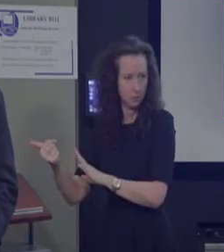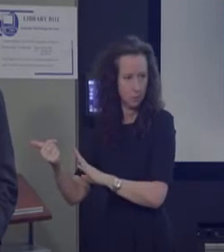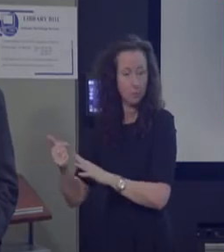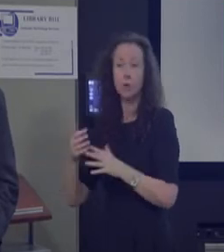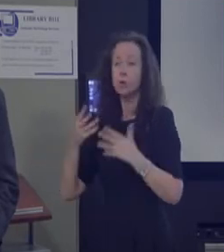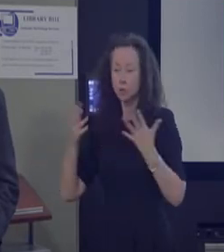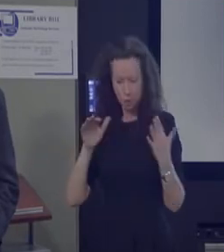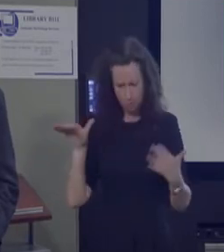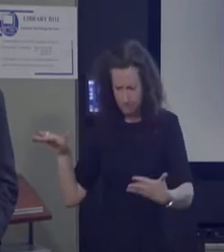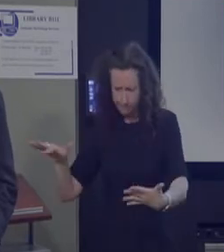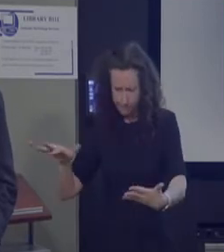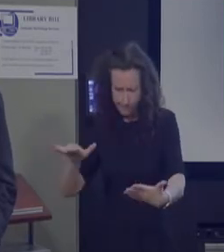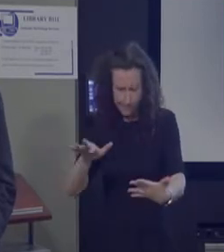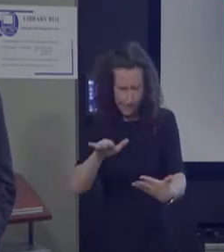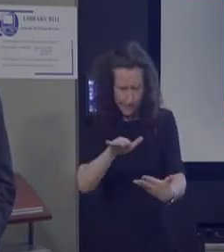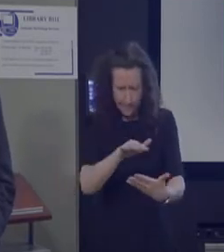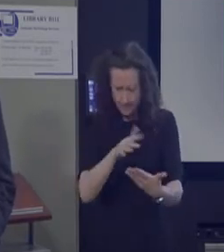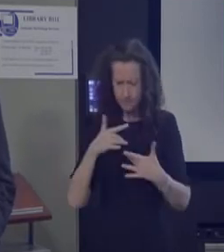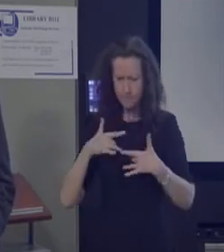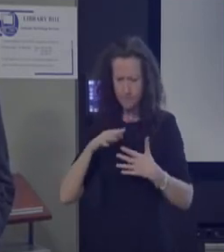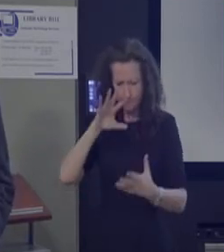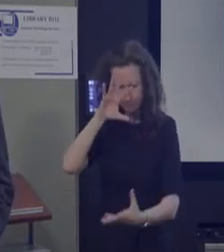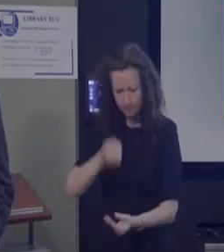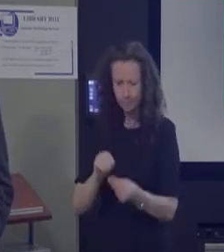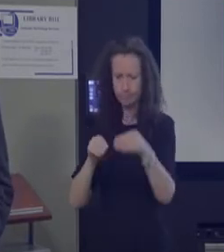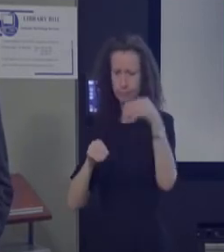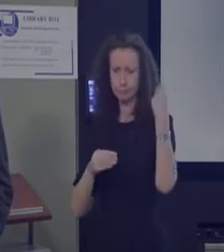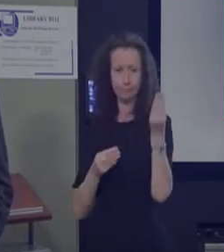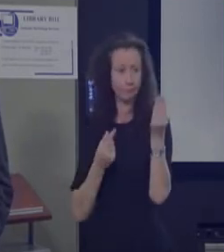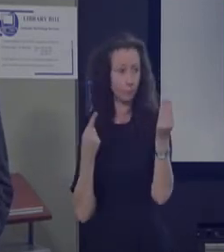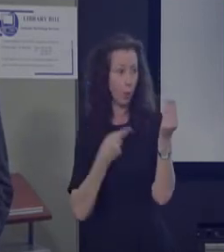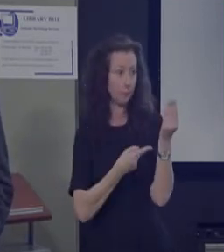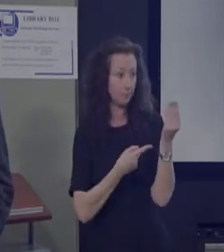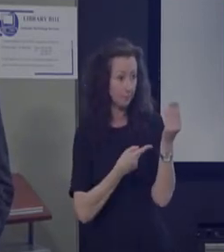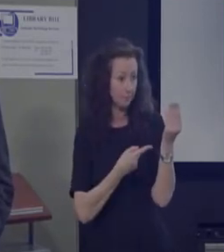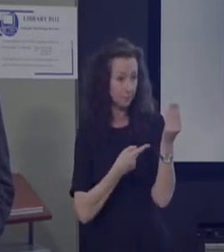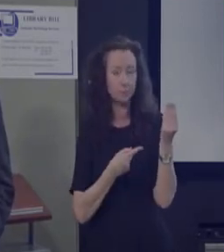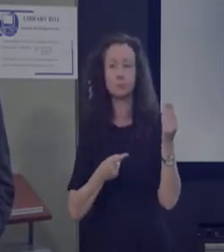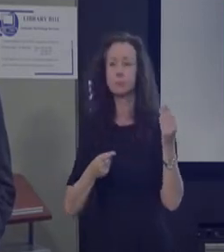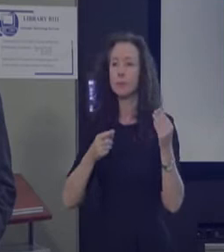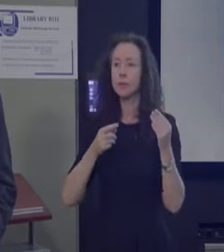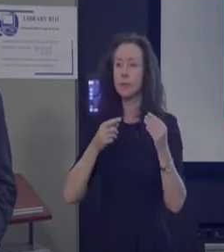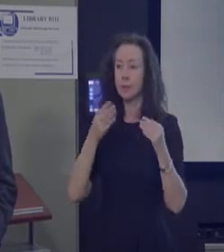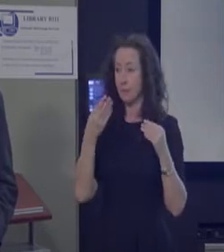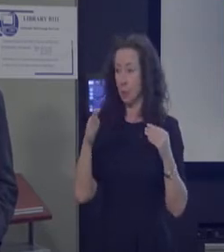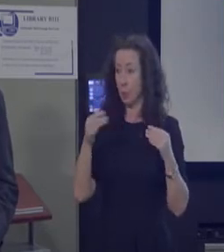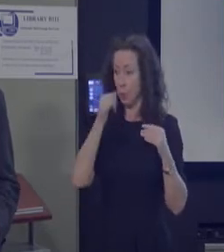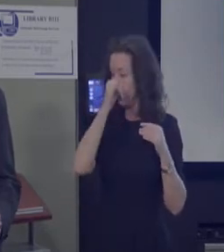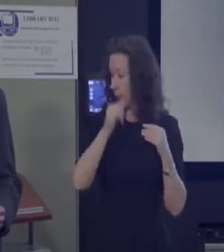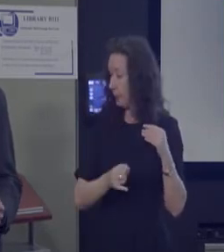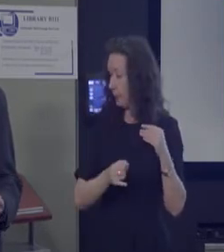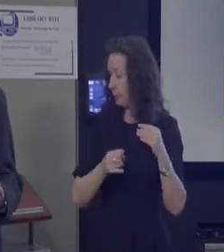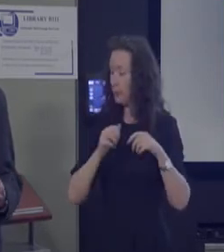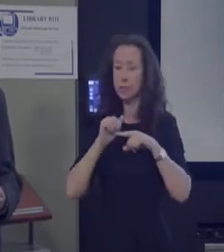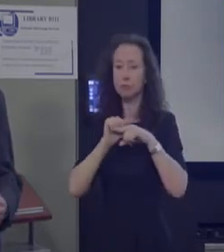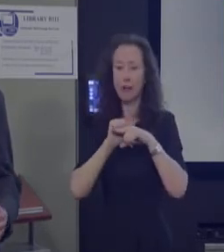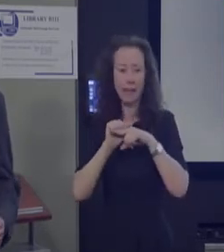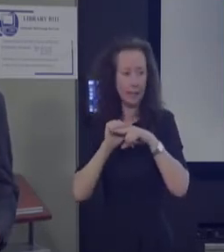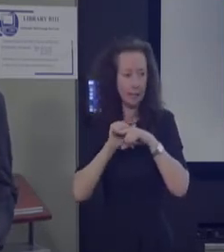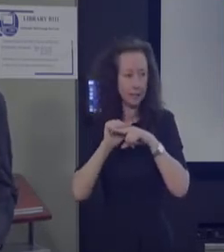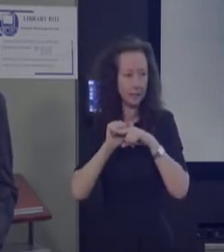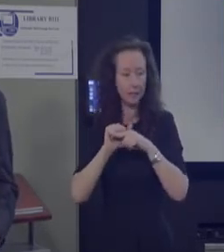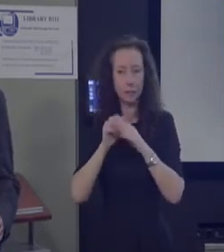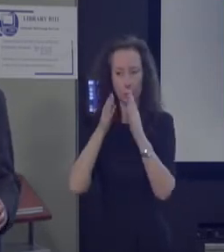fine? Well, the training variation occurred where the blue line is here. And this graph shows the 3 kinds